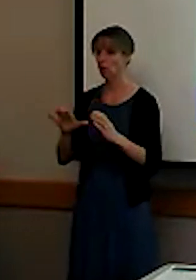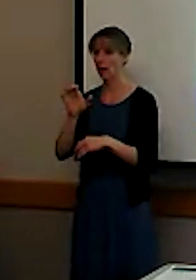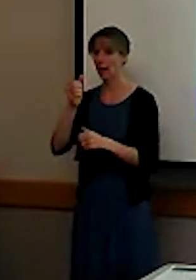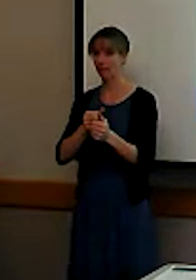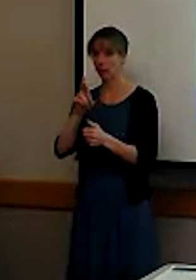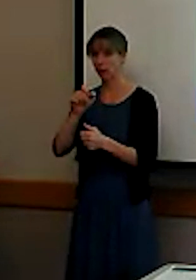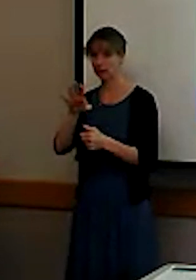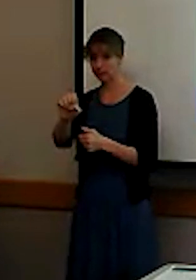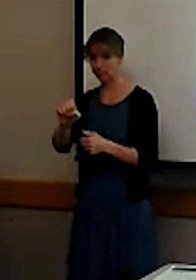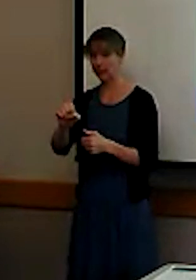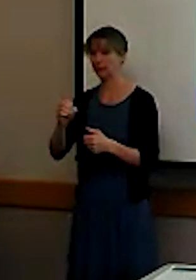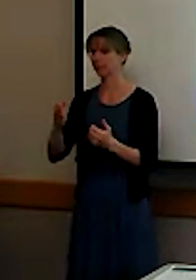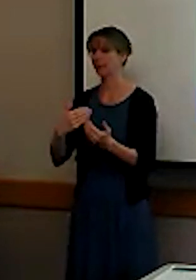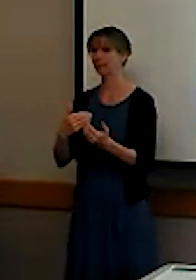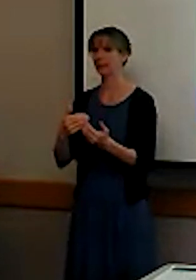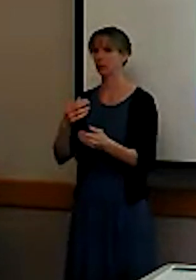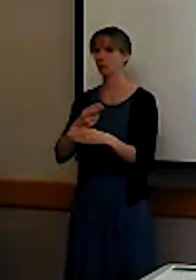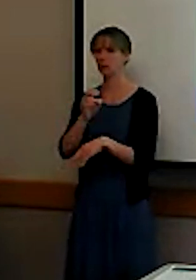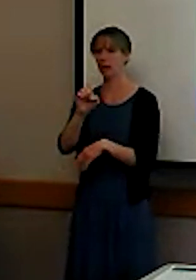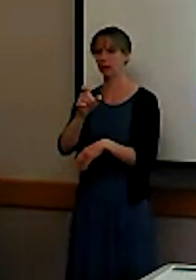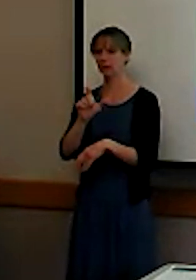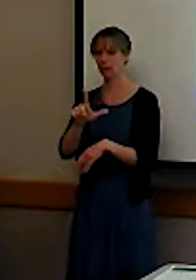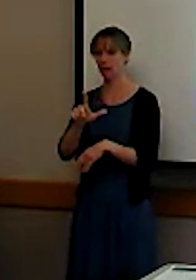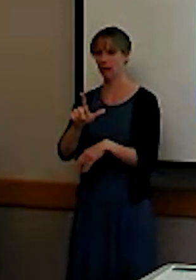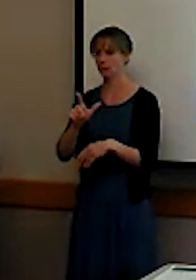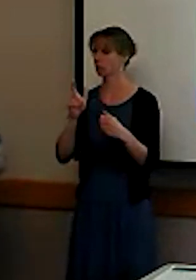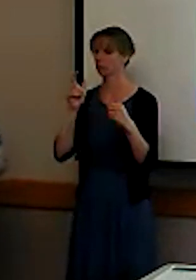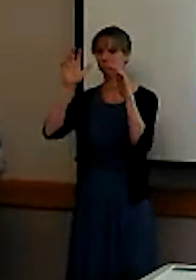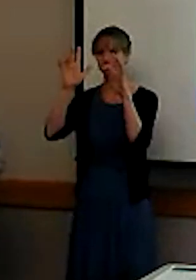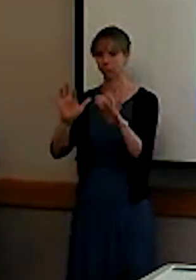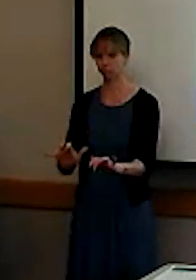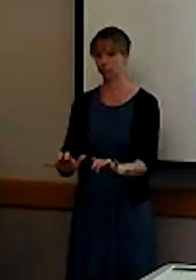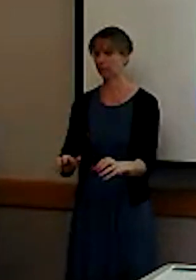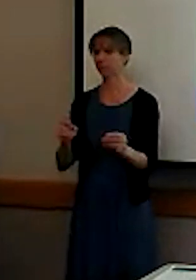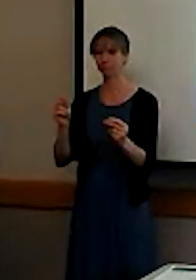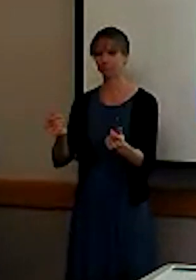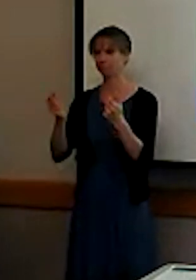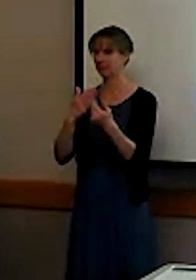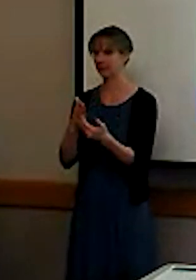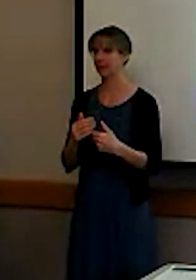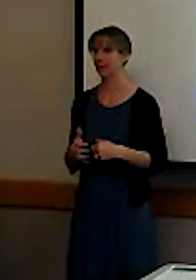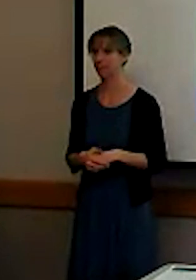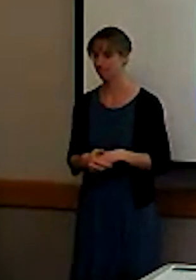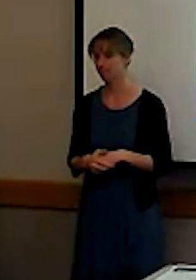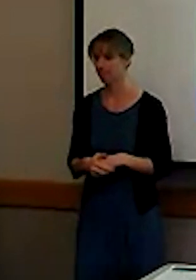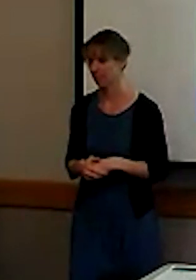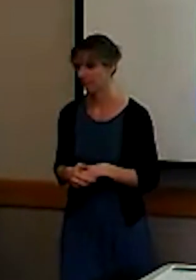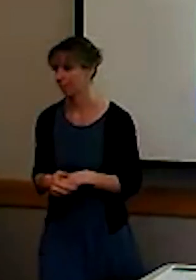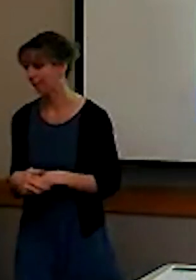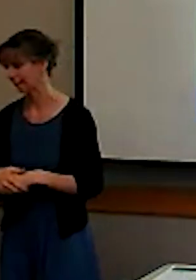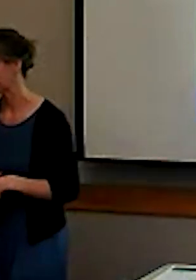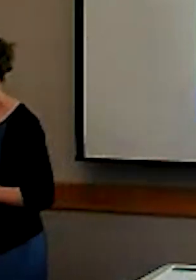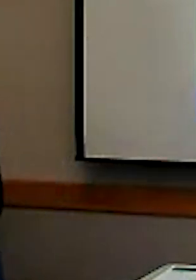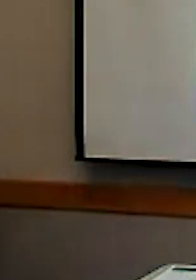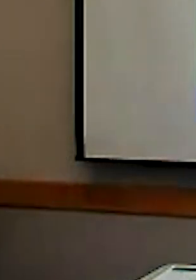recipe. So it's easy to do on Excel, just go and do it that way. If you see on